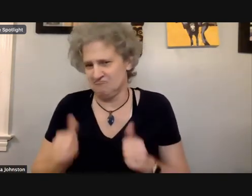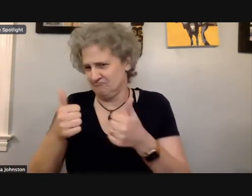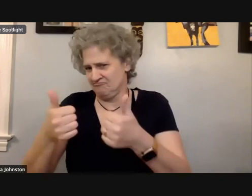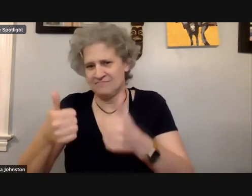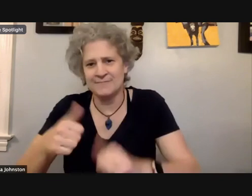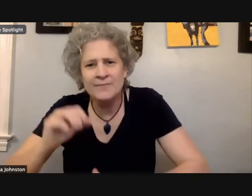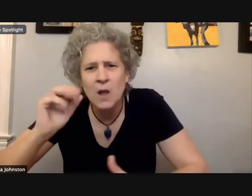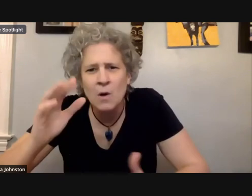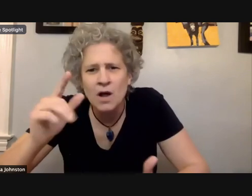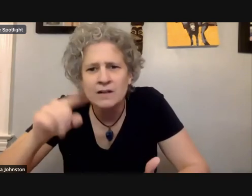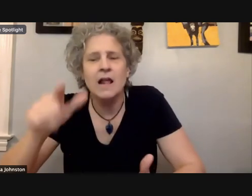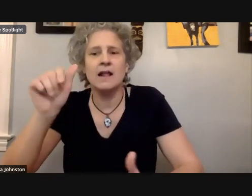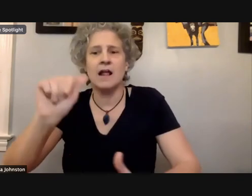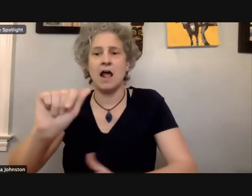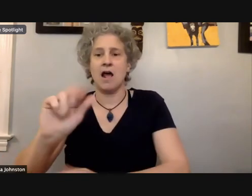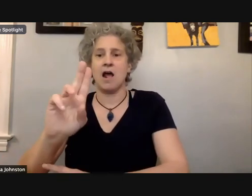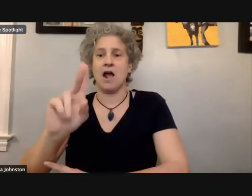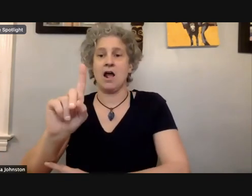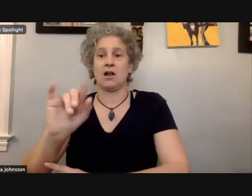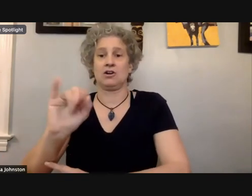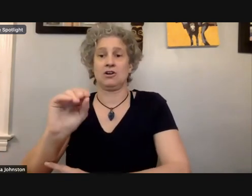most standard way to do some of these.